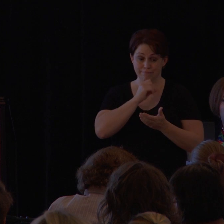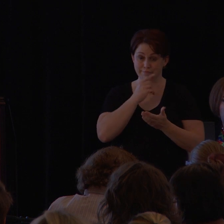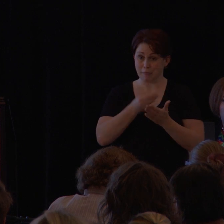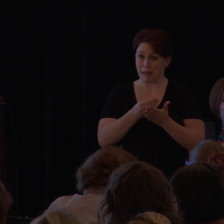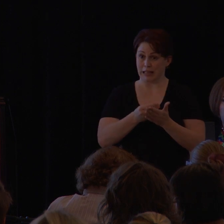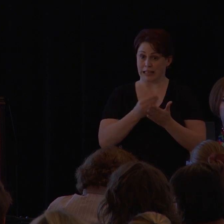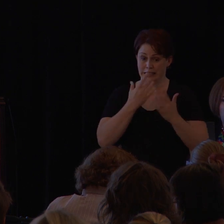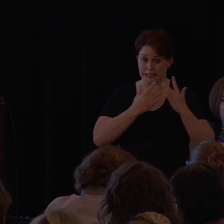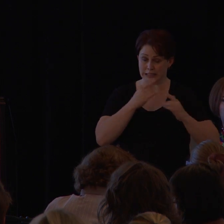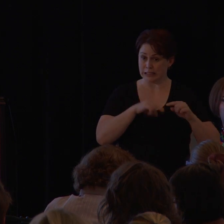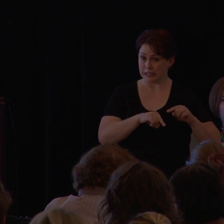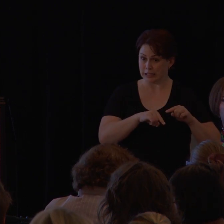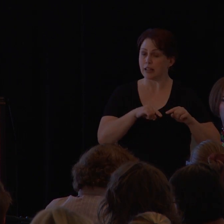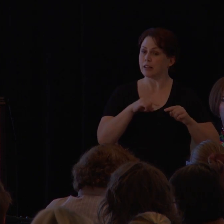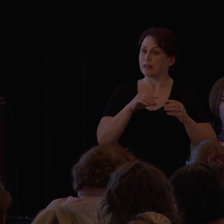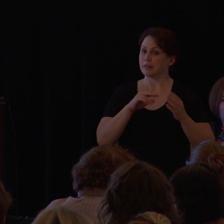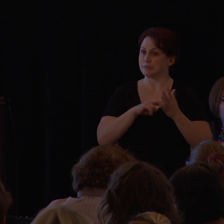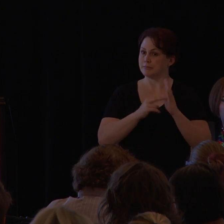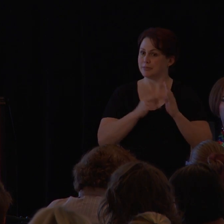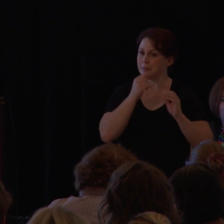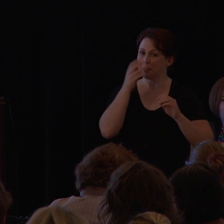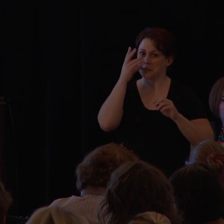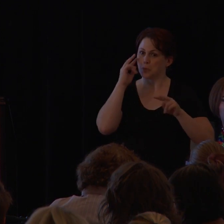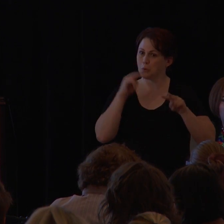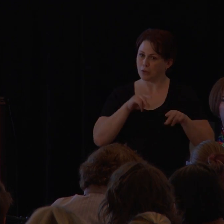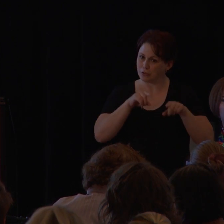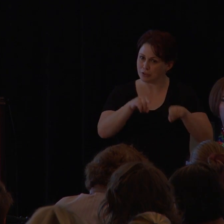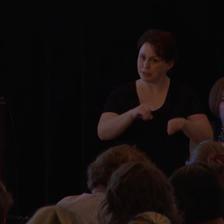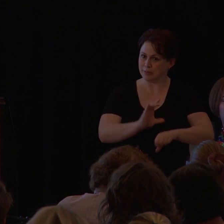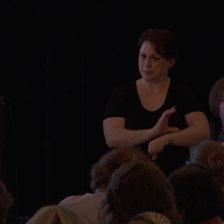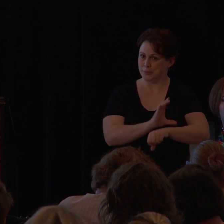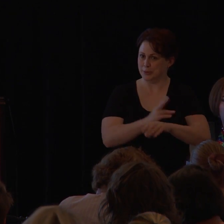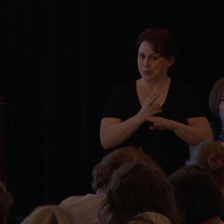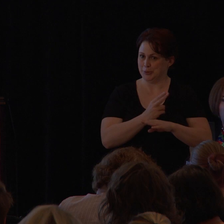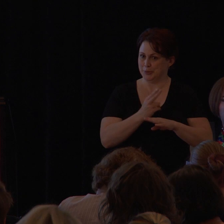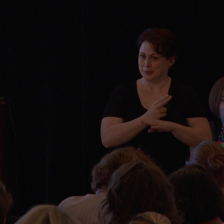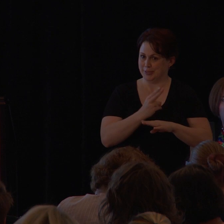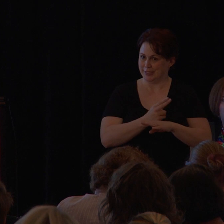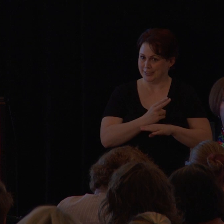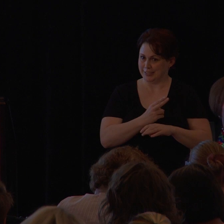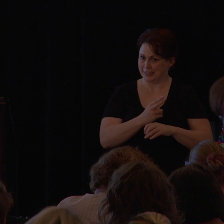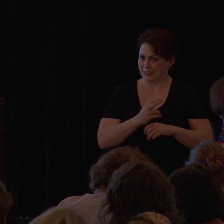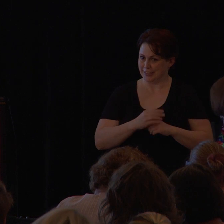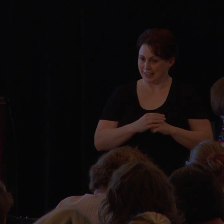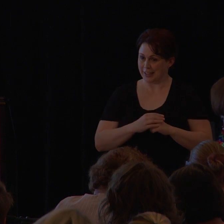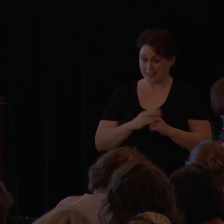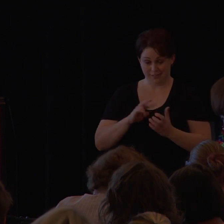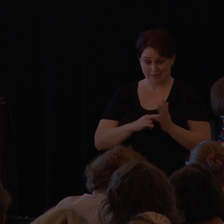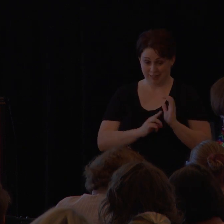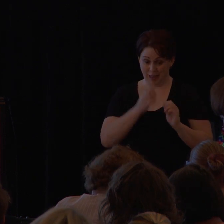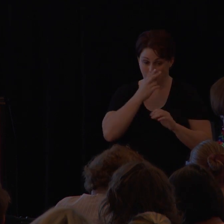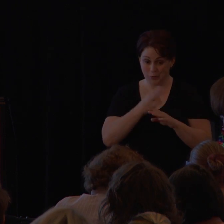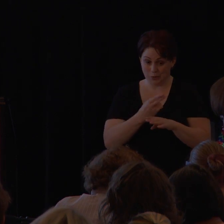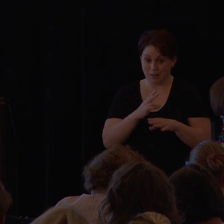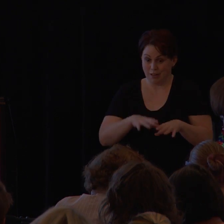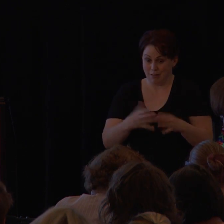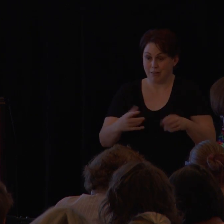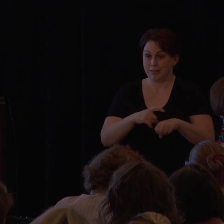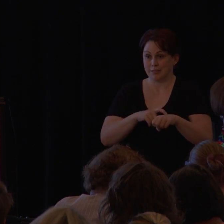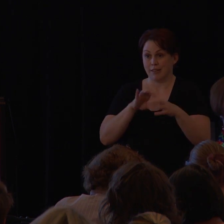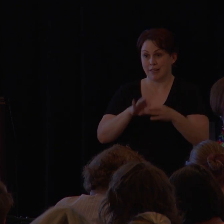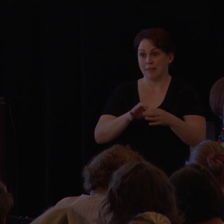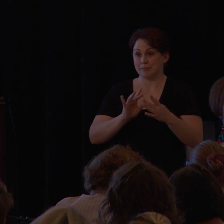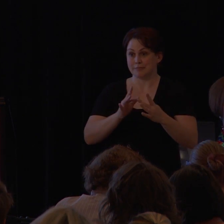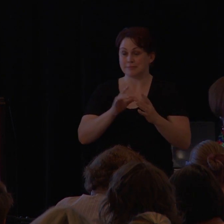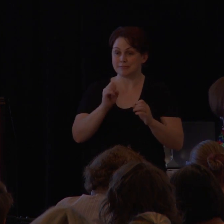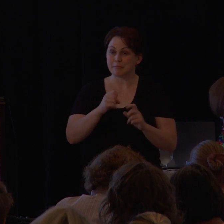are the more vulnerable lower income students more likely to be spending massive amounts of time on the